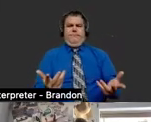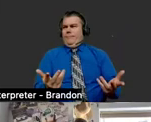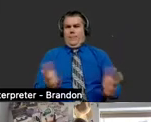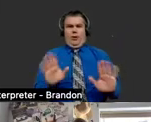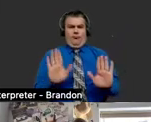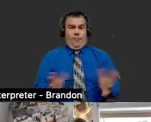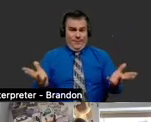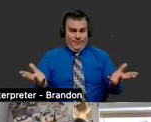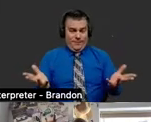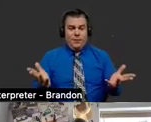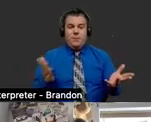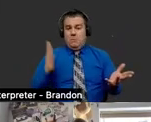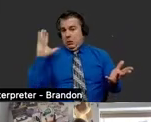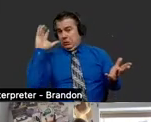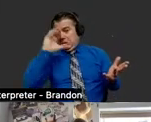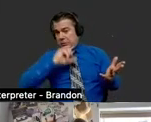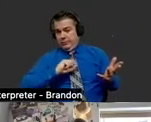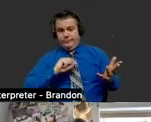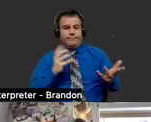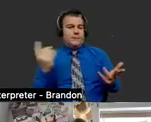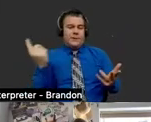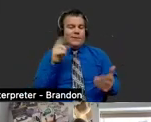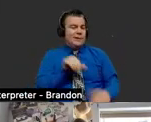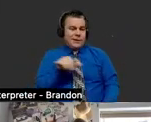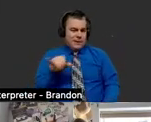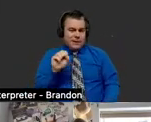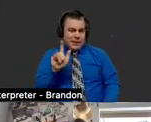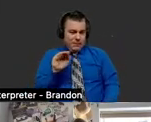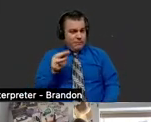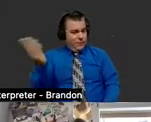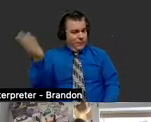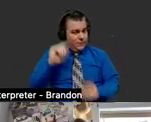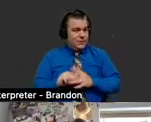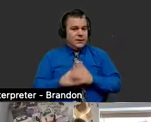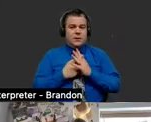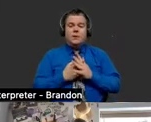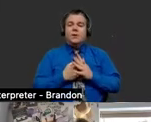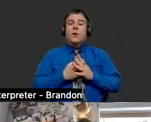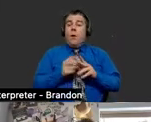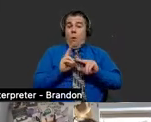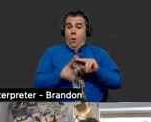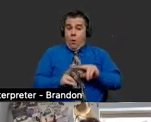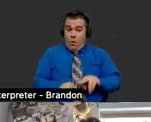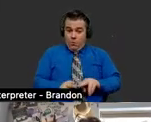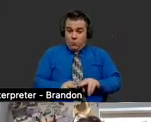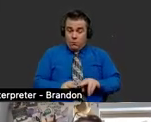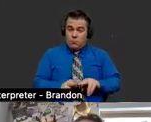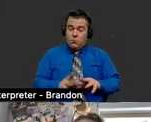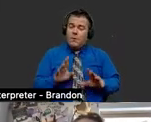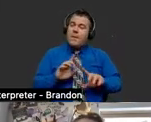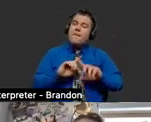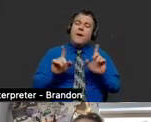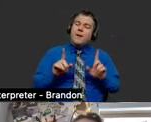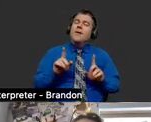my guess is this is something just like Slim. When we first started Slim, you lost some, but there are people